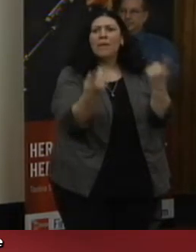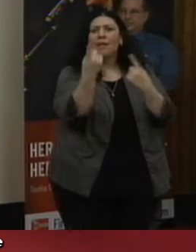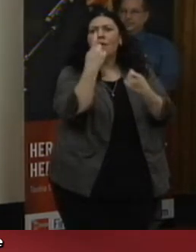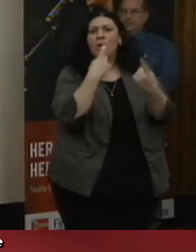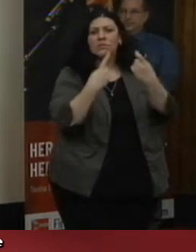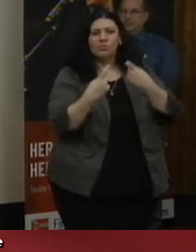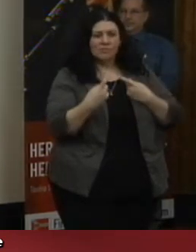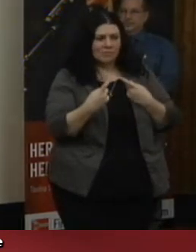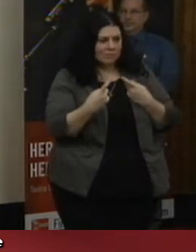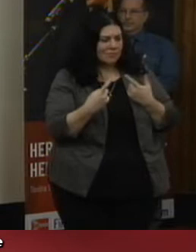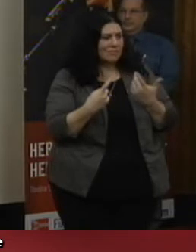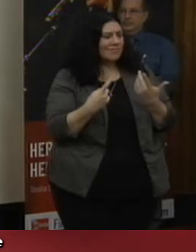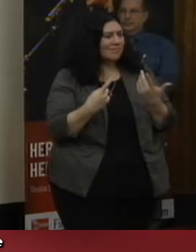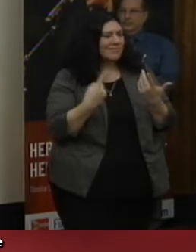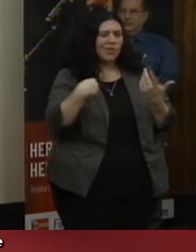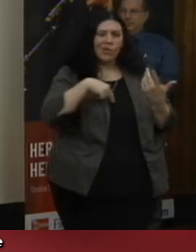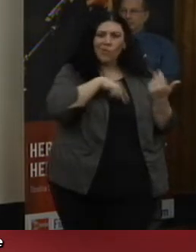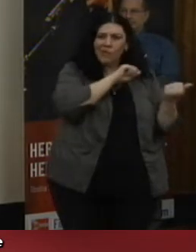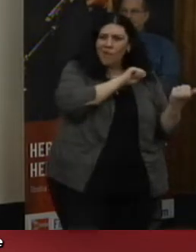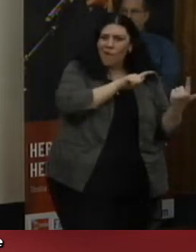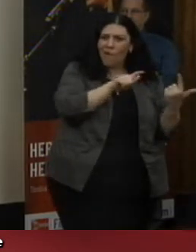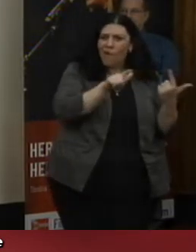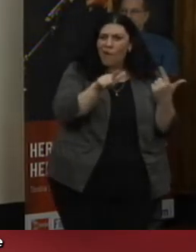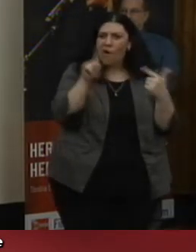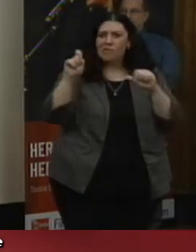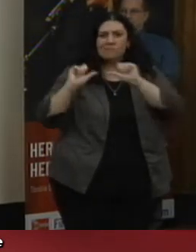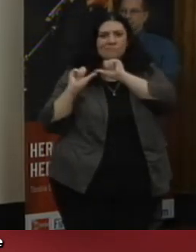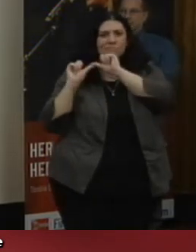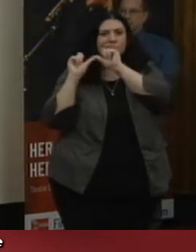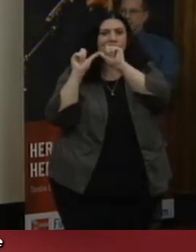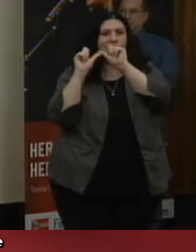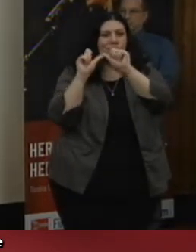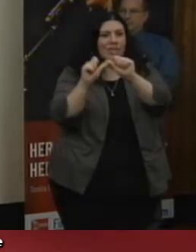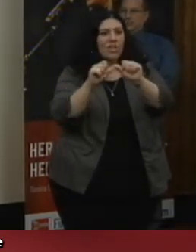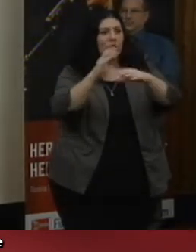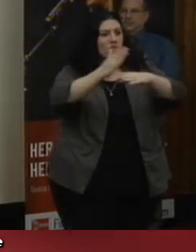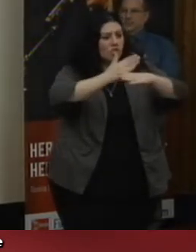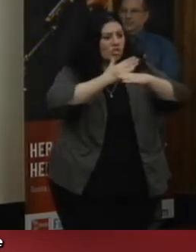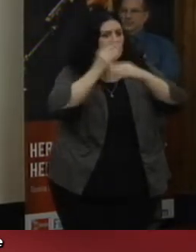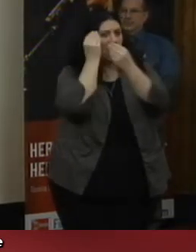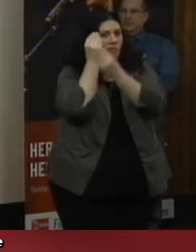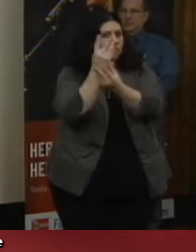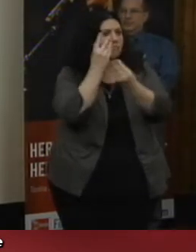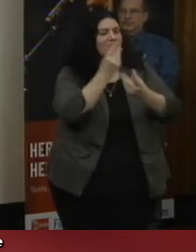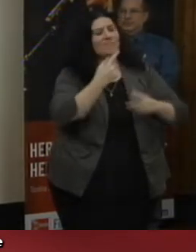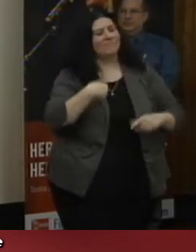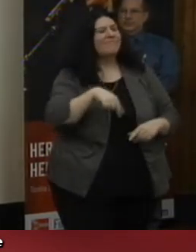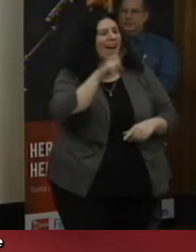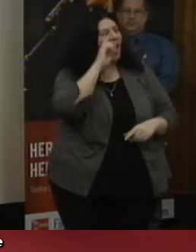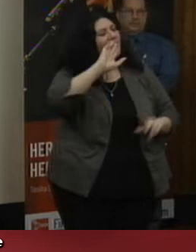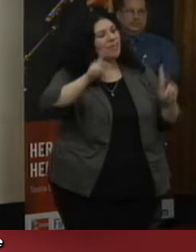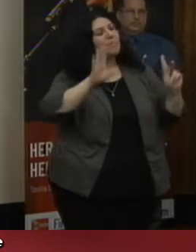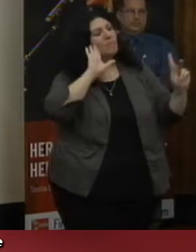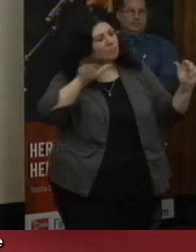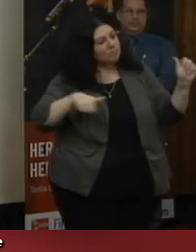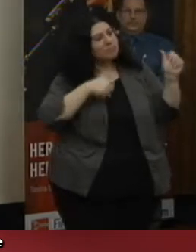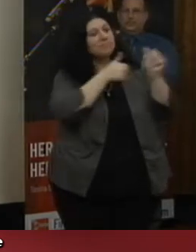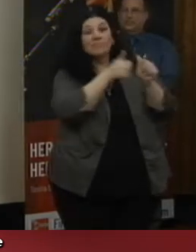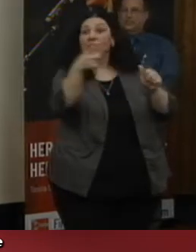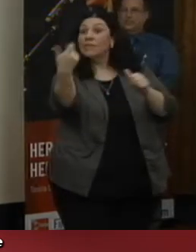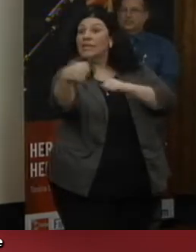so we just all need to continue with the messaging, and I expect people will comply.